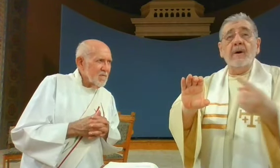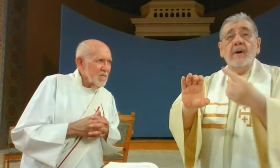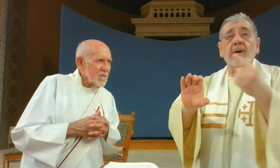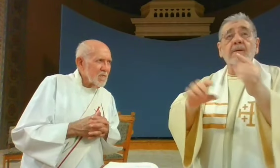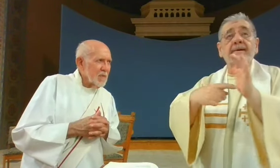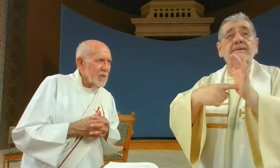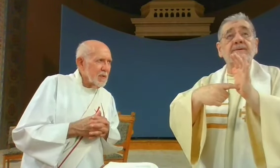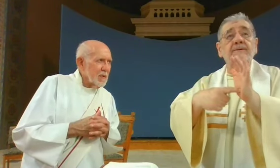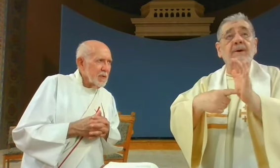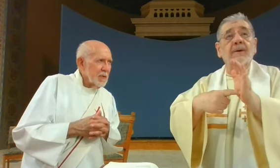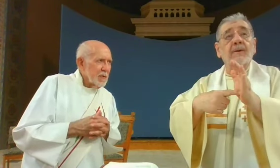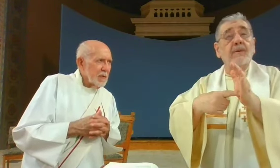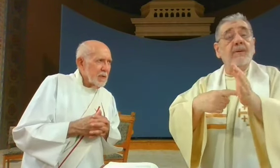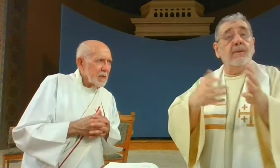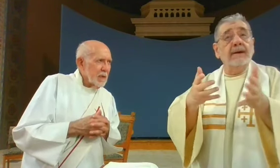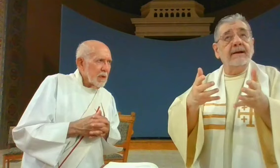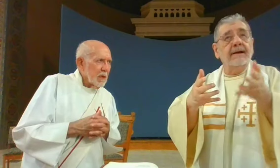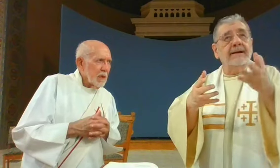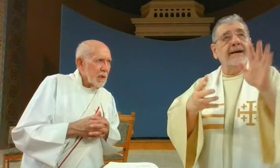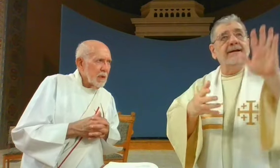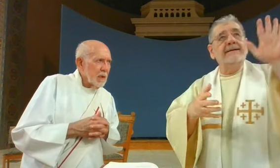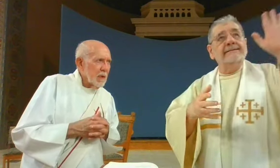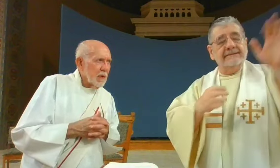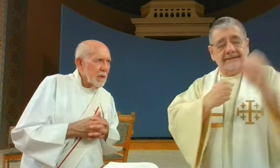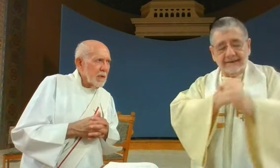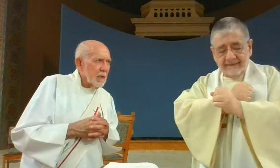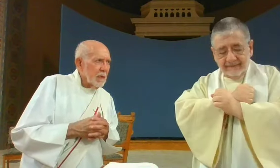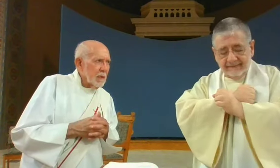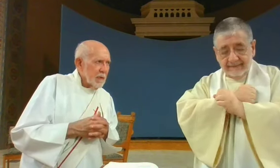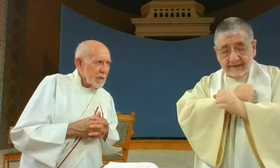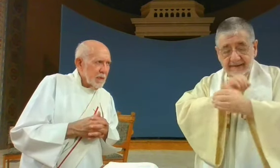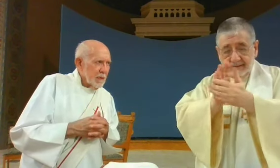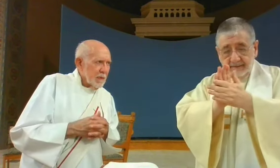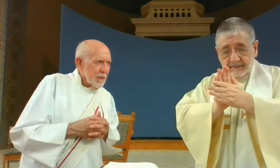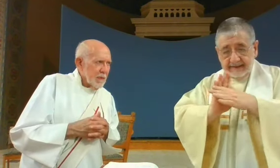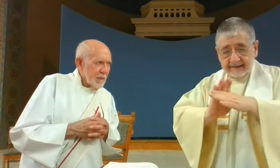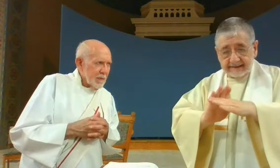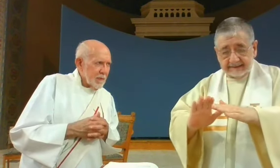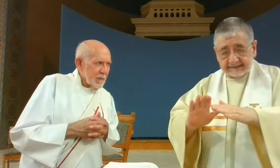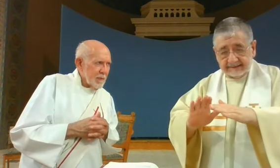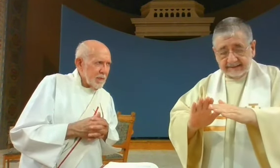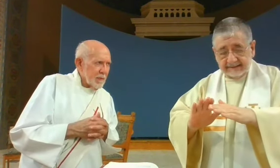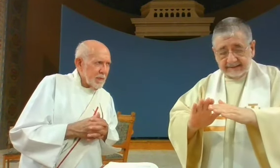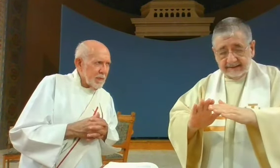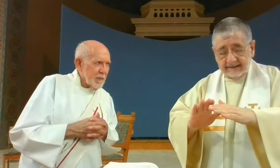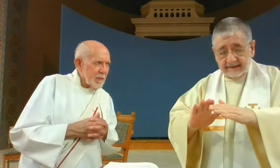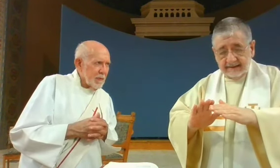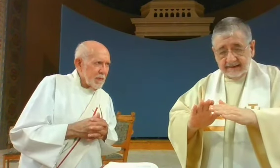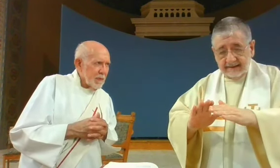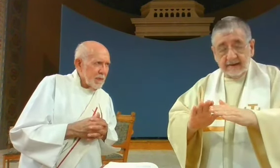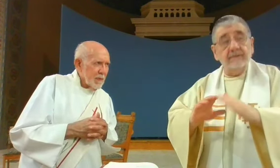for our church that will always show us His love and peace.